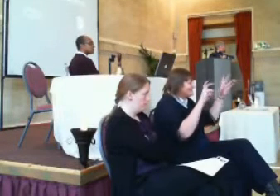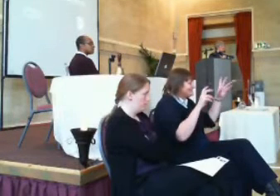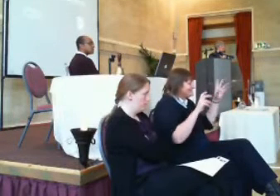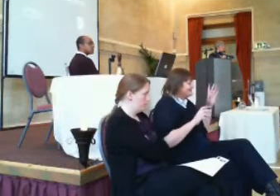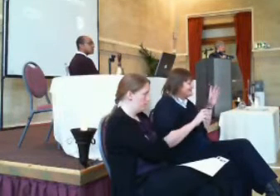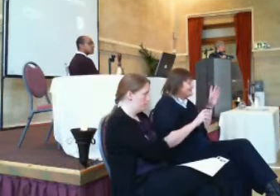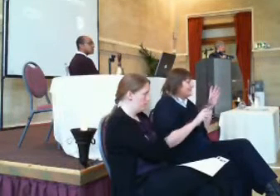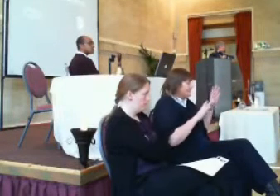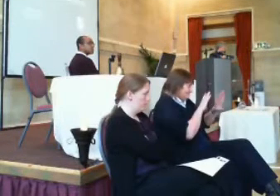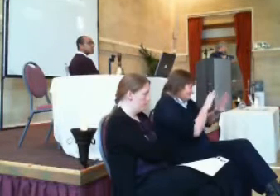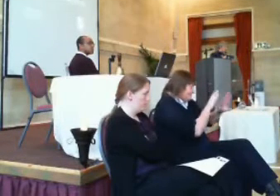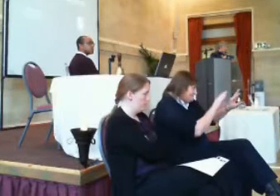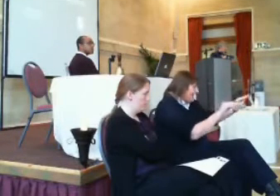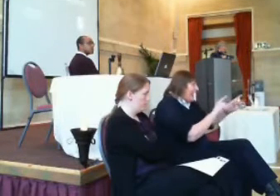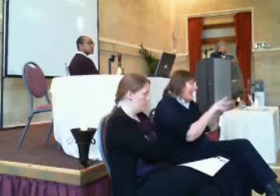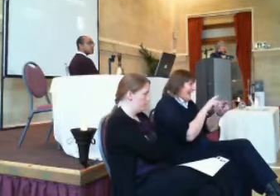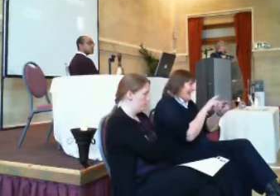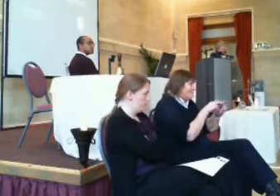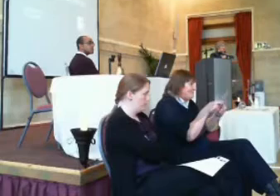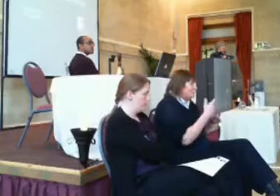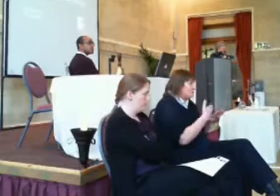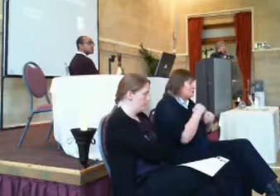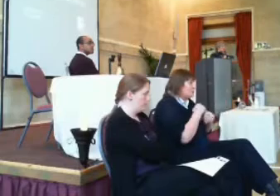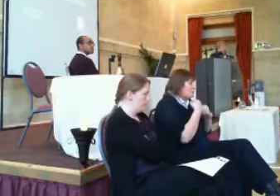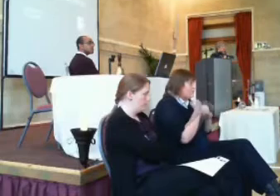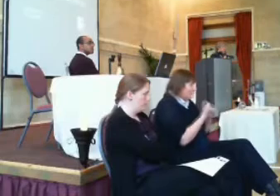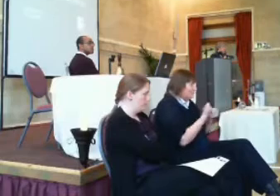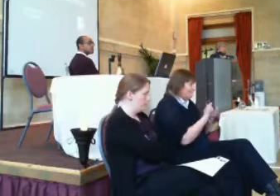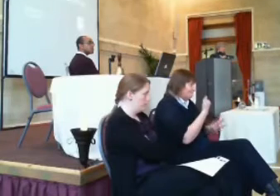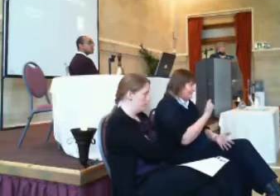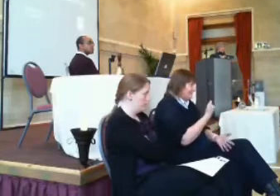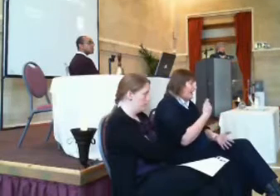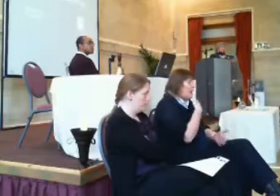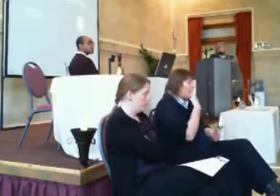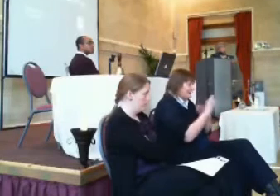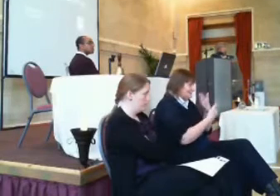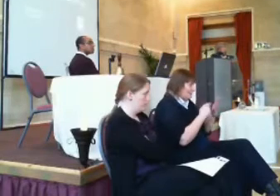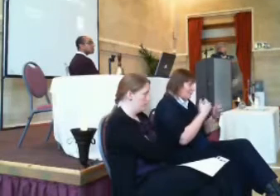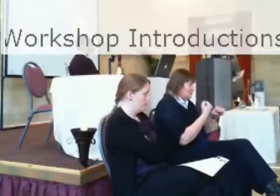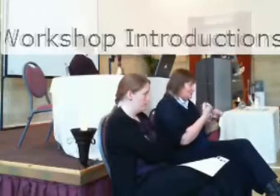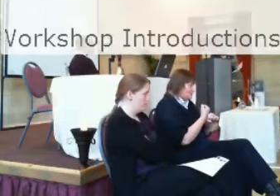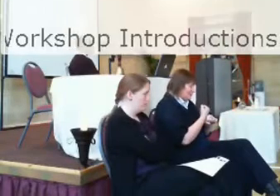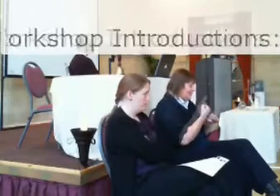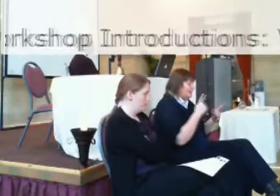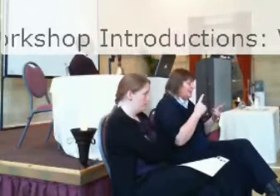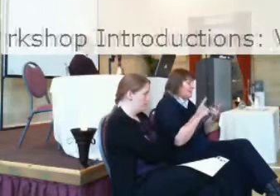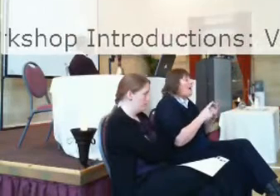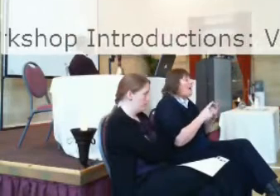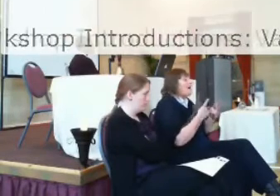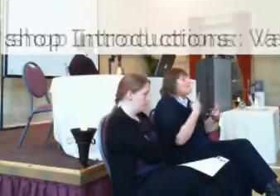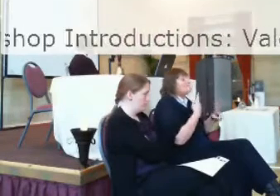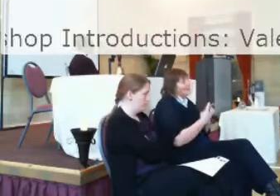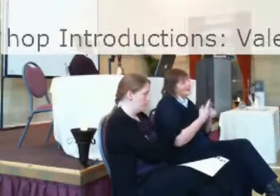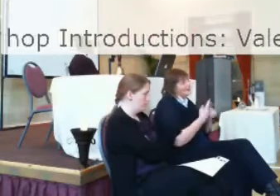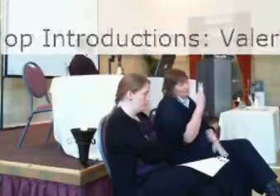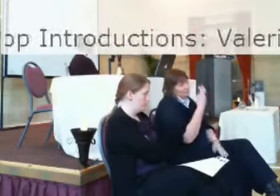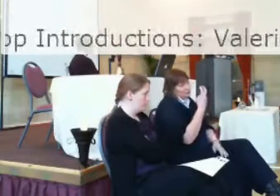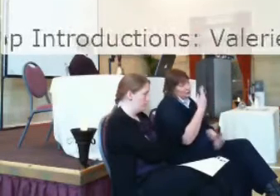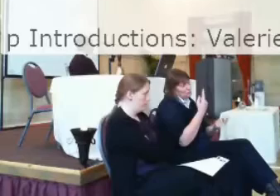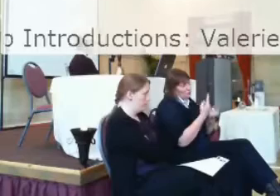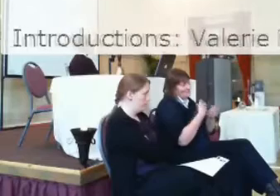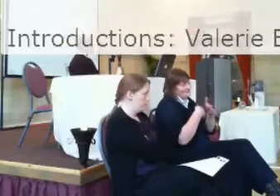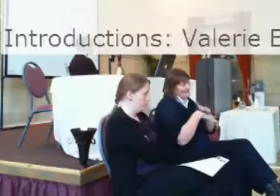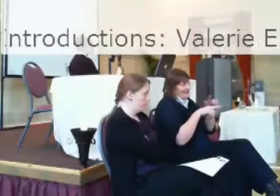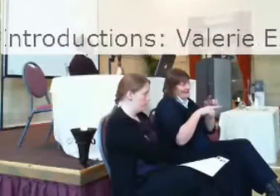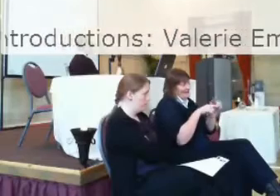highlight to you all that if you're able to come to a workshop, that's absolutely wonderful. I'll tell you what we're going to be doing. But in addition, there are two other things in this room that I just